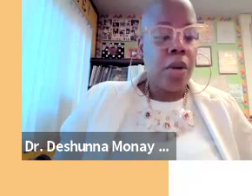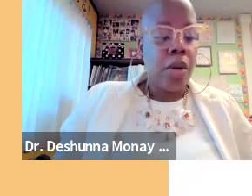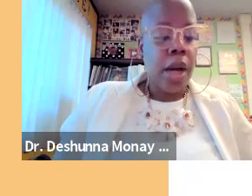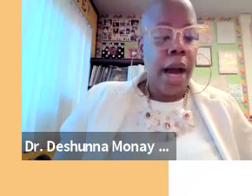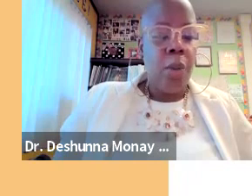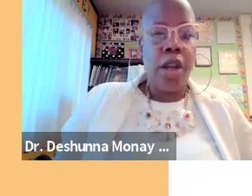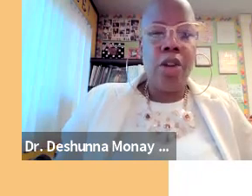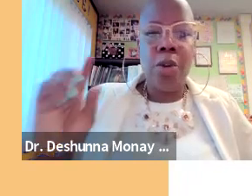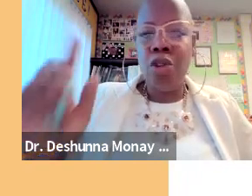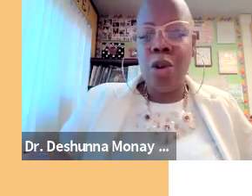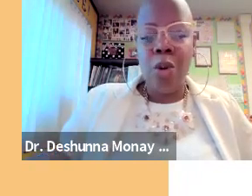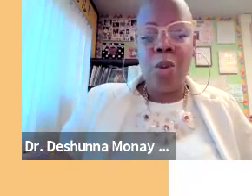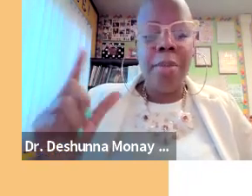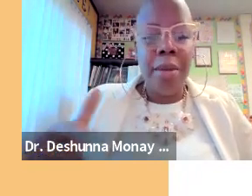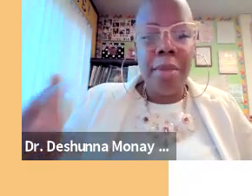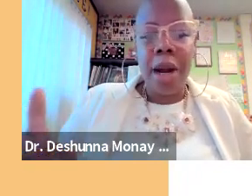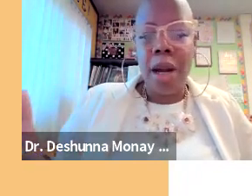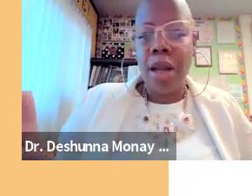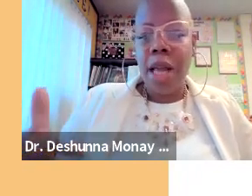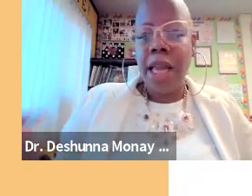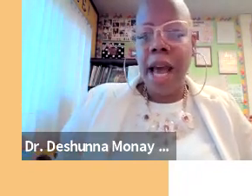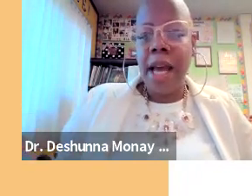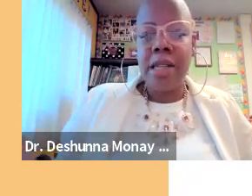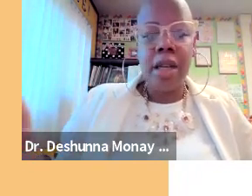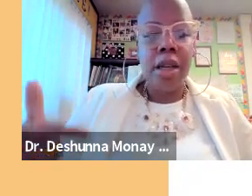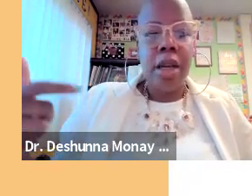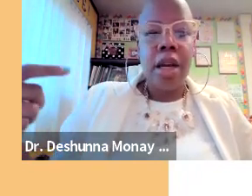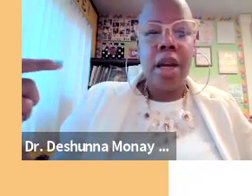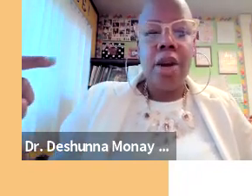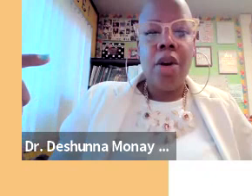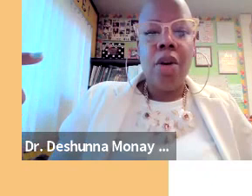So I want you to remember that